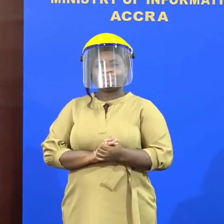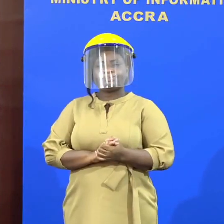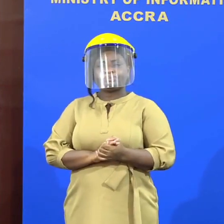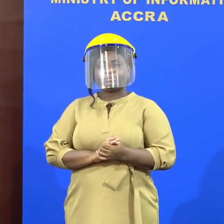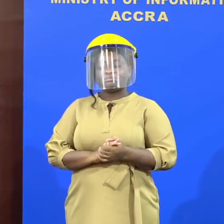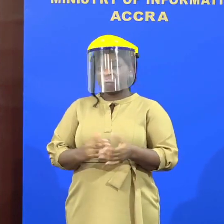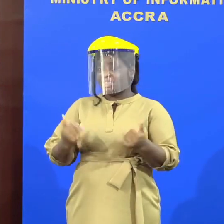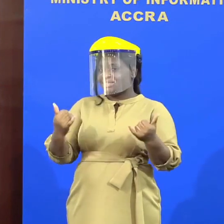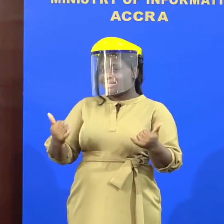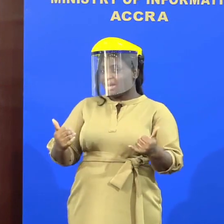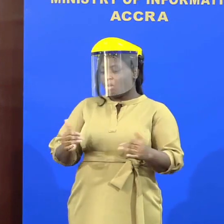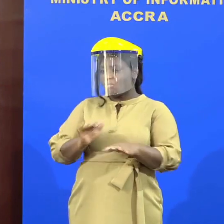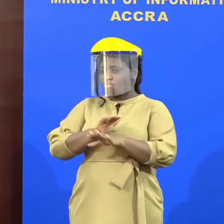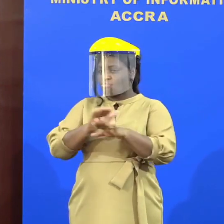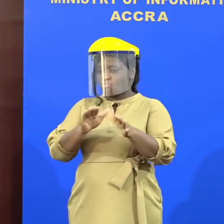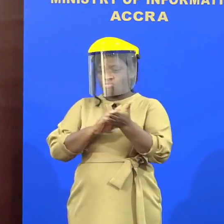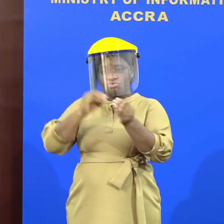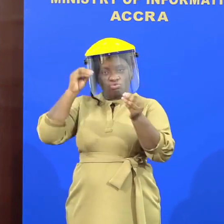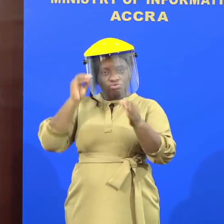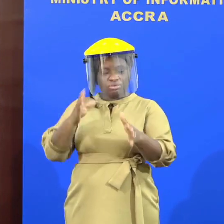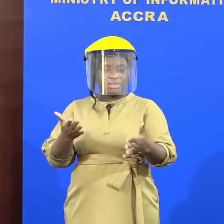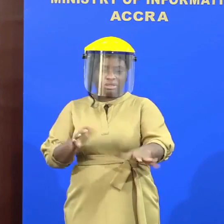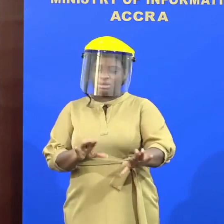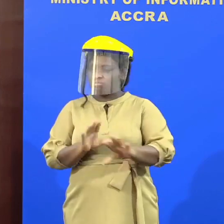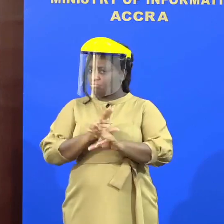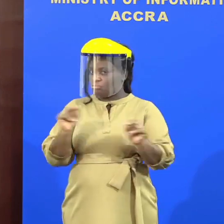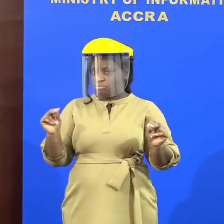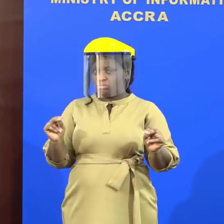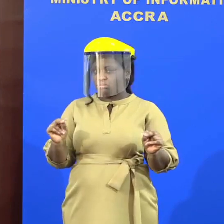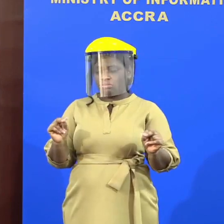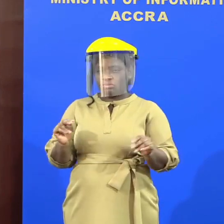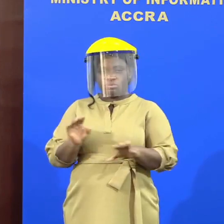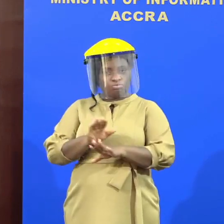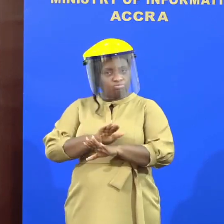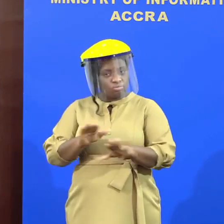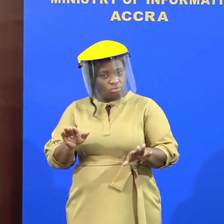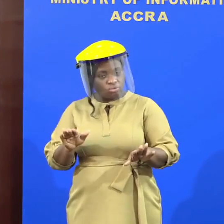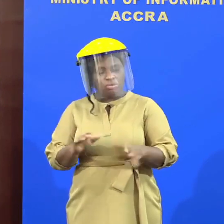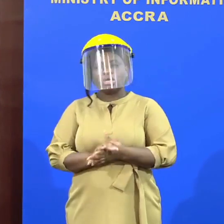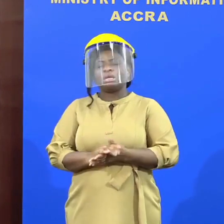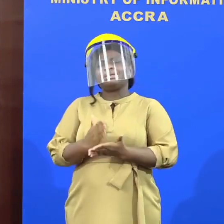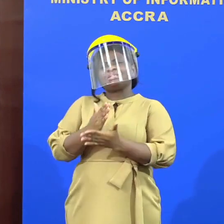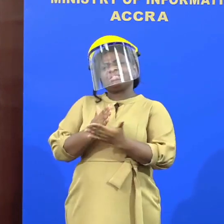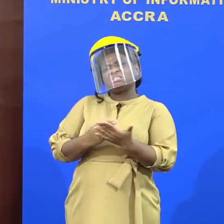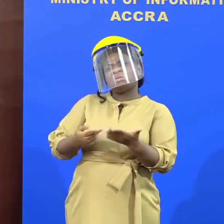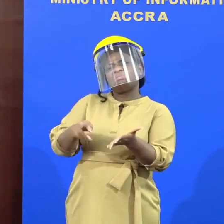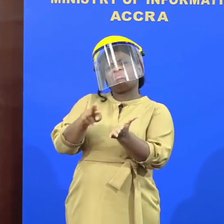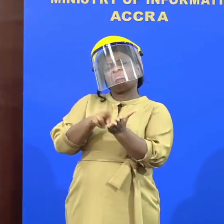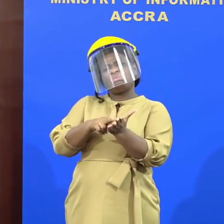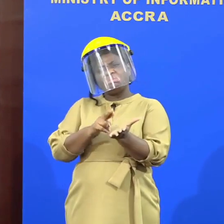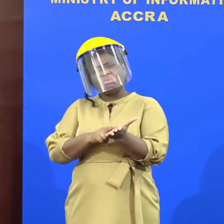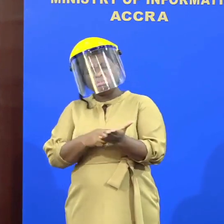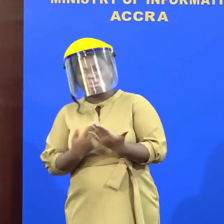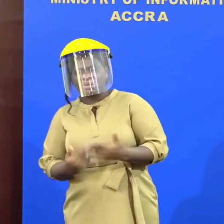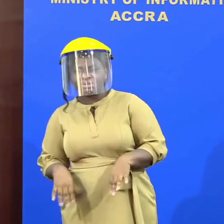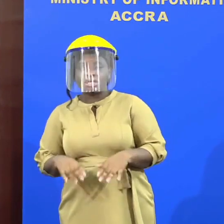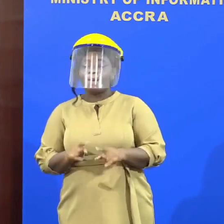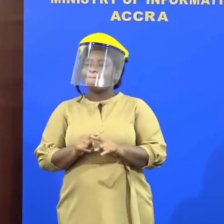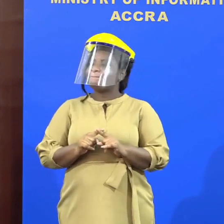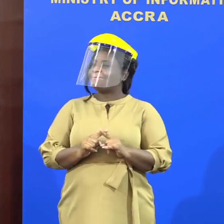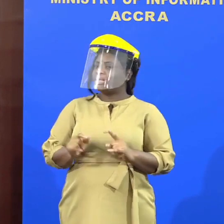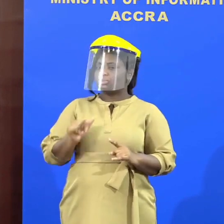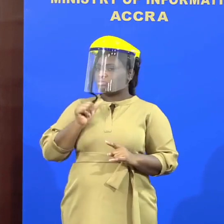so far we've not had any COVID-related death, not even in the previous openings. There were some reports of that, but none of them